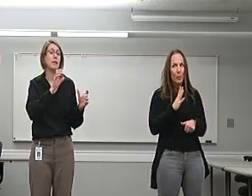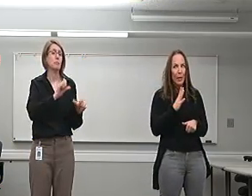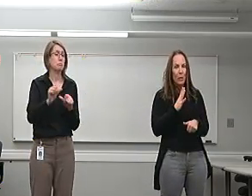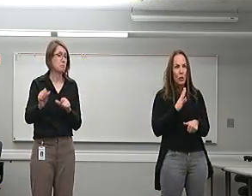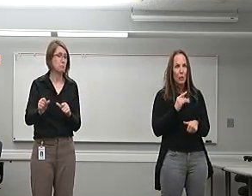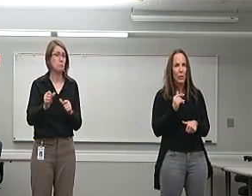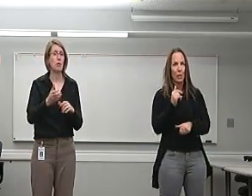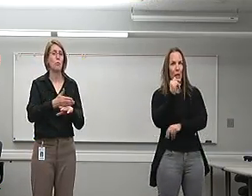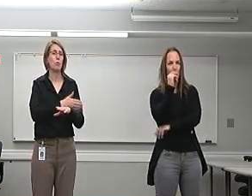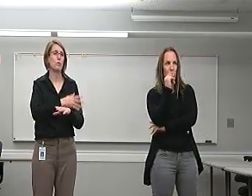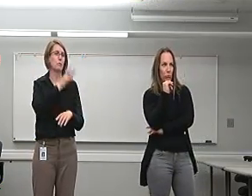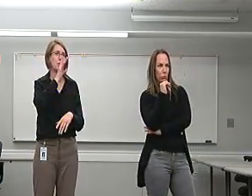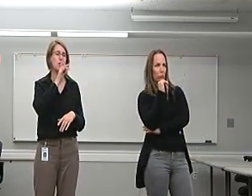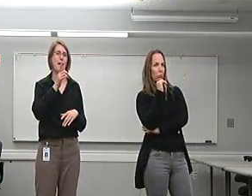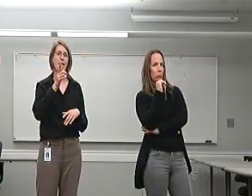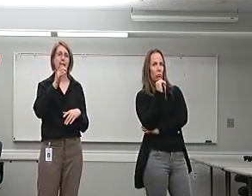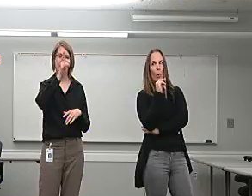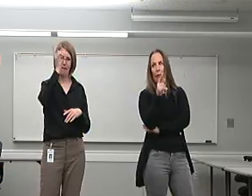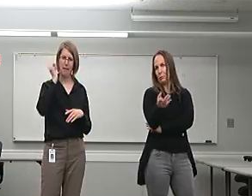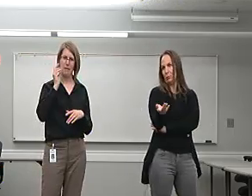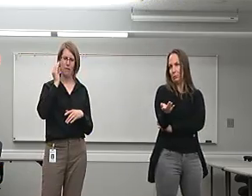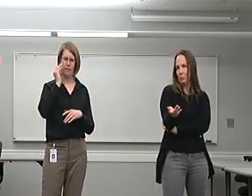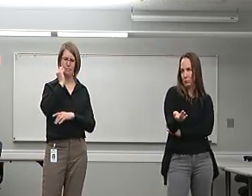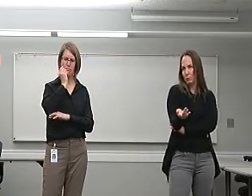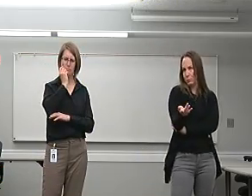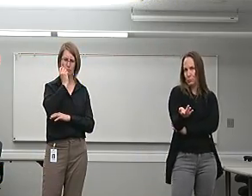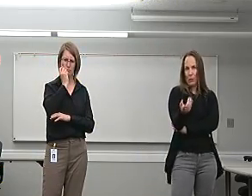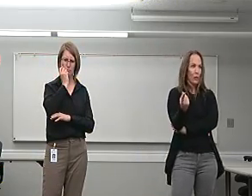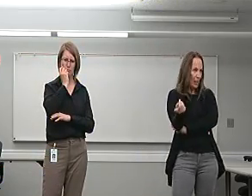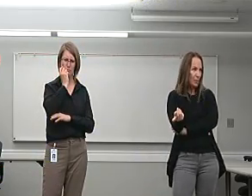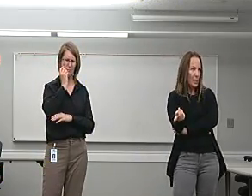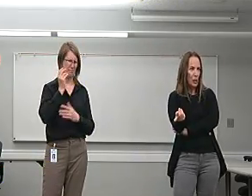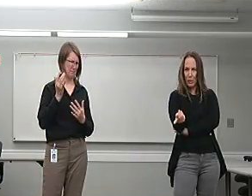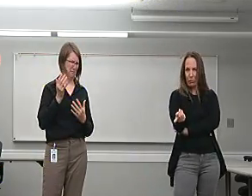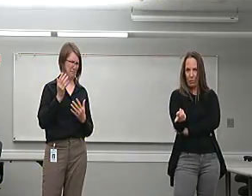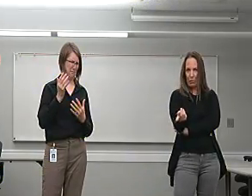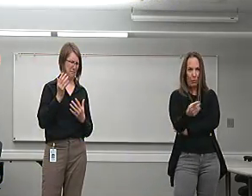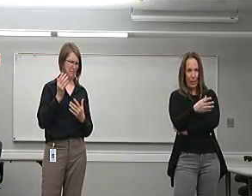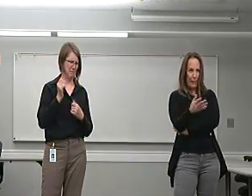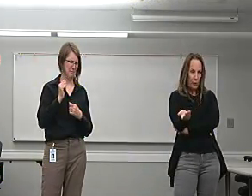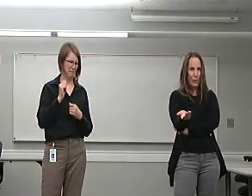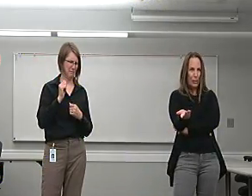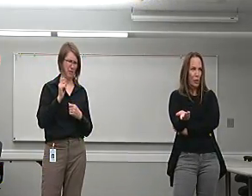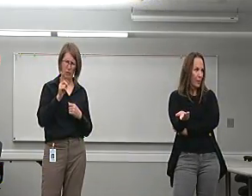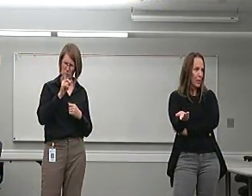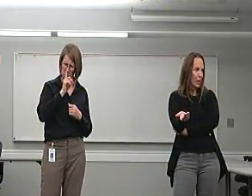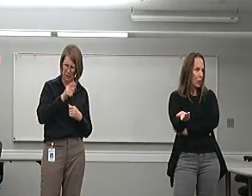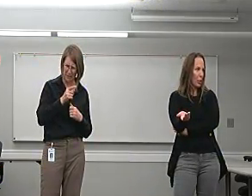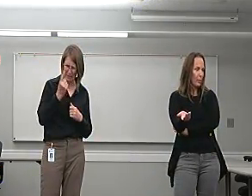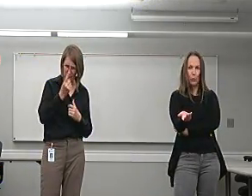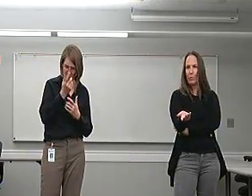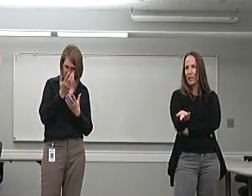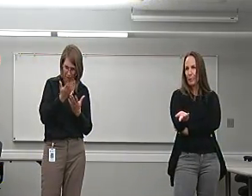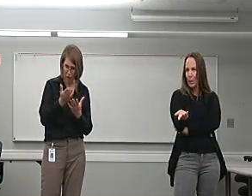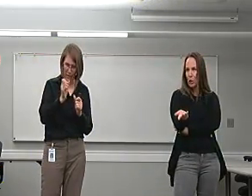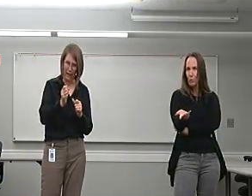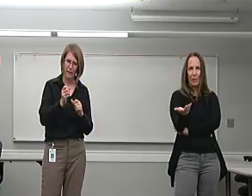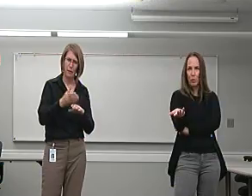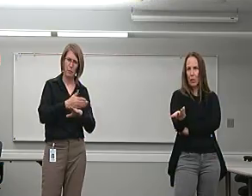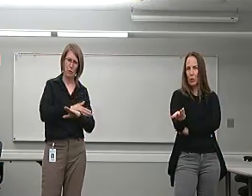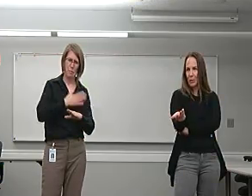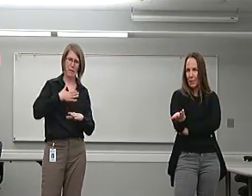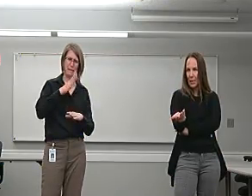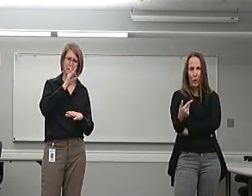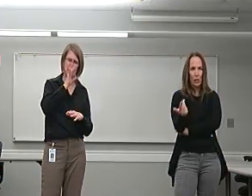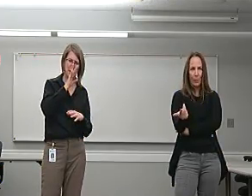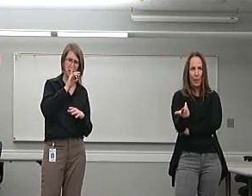like, wait, are you telling me seriously, there's something that could improve my speech and people could understand me and there's something